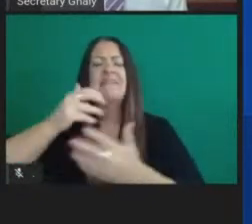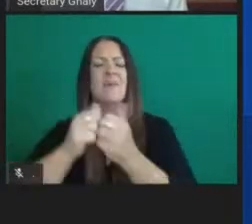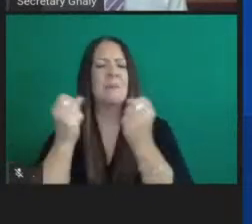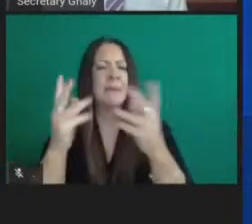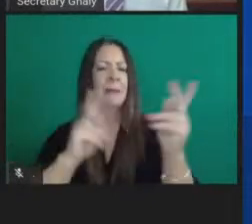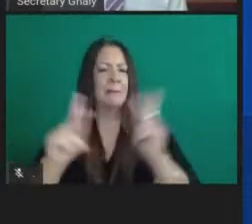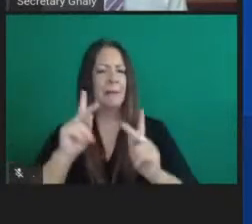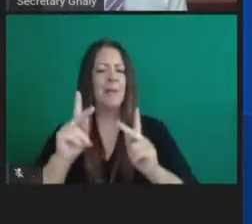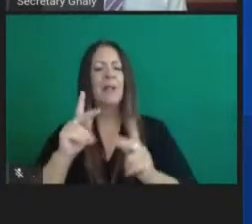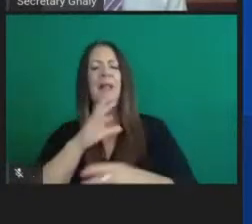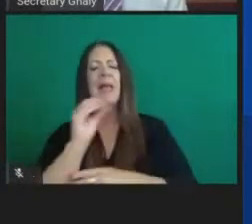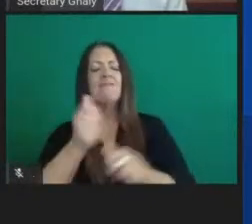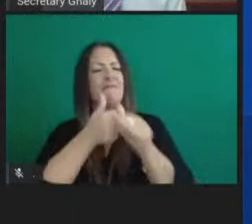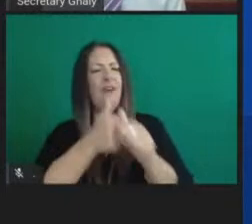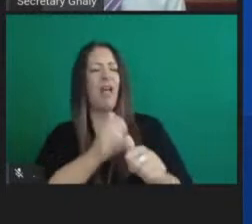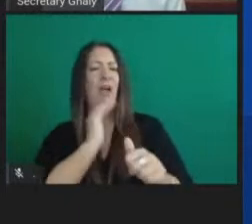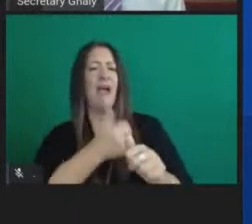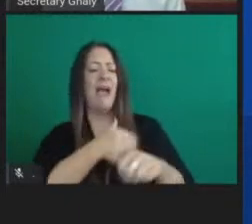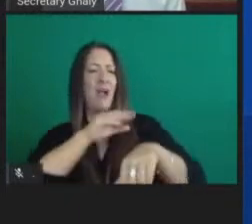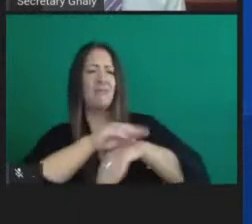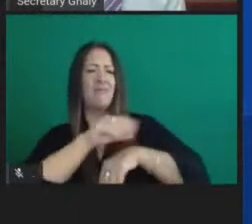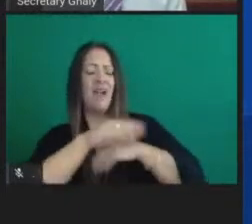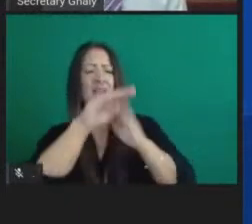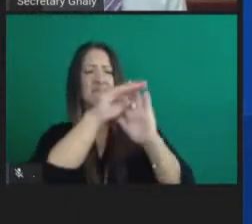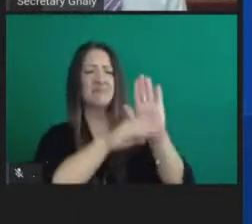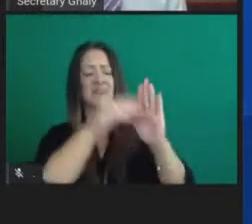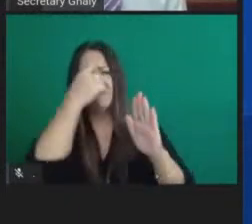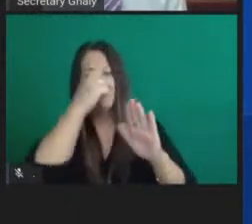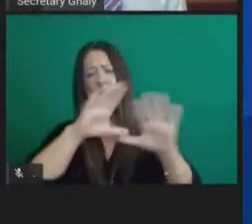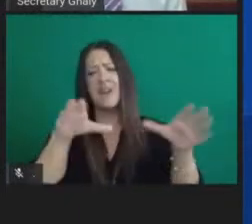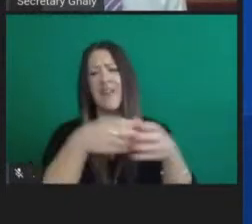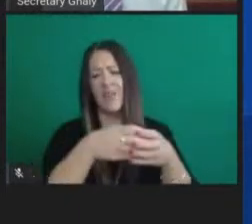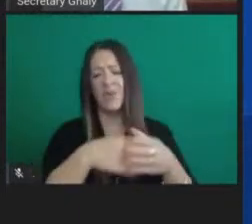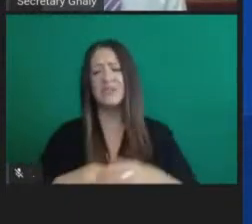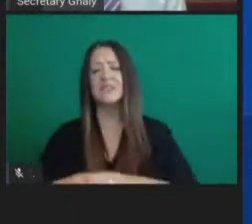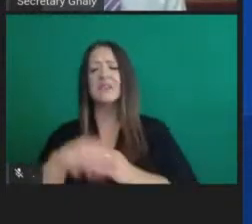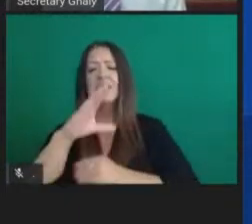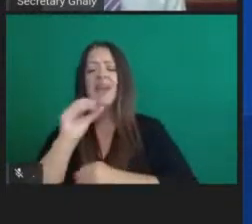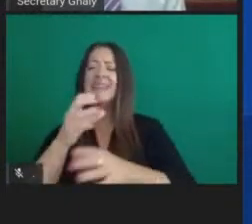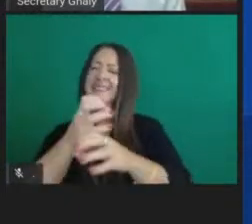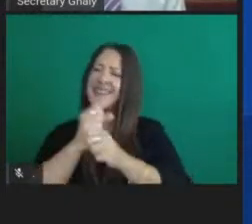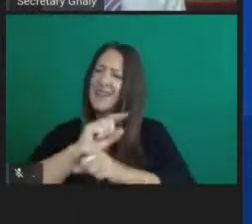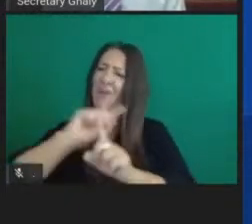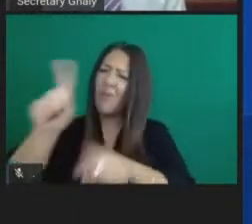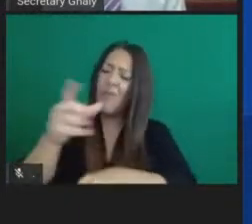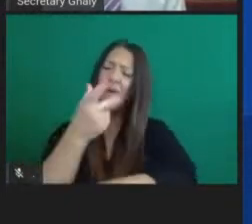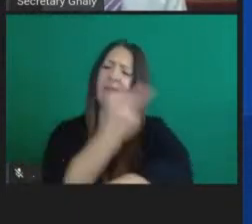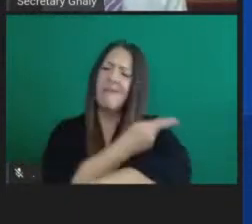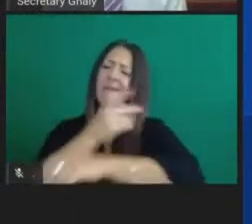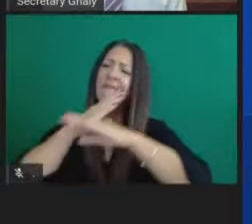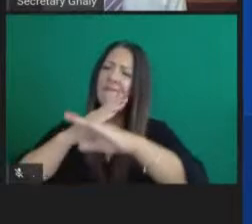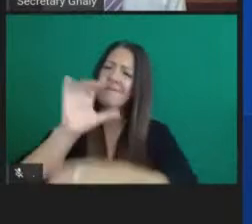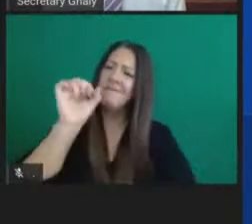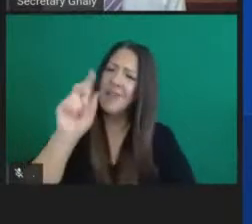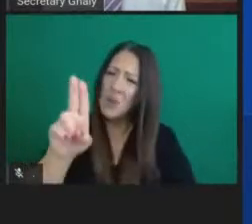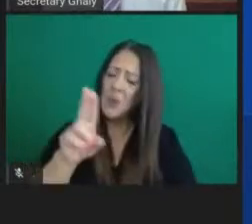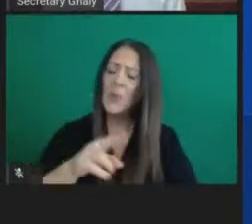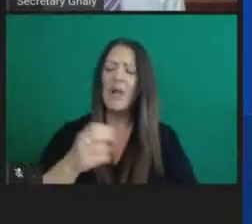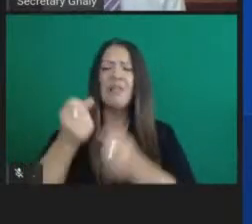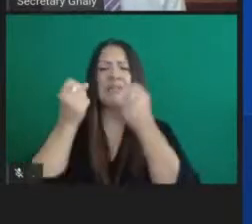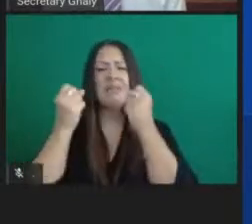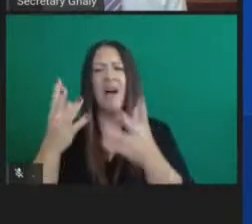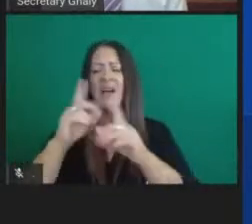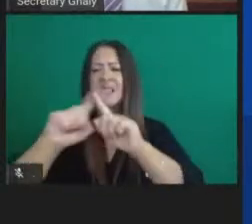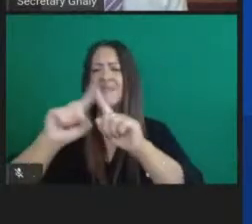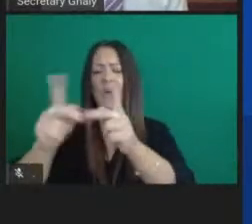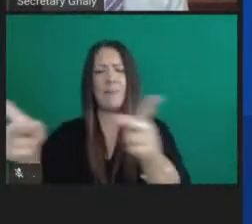our small gathering guidance, and then getting your flu shot. I know a number of large providers have sufficient flu shots.